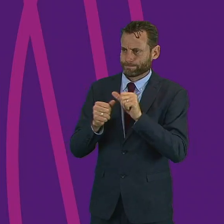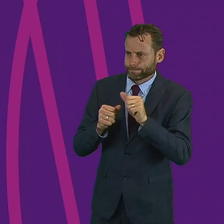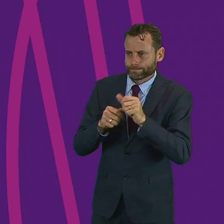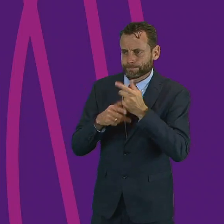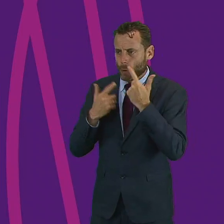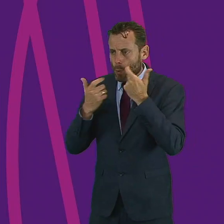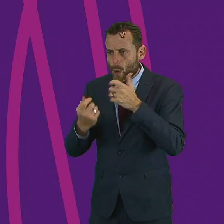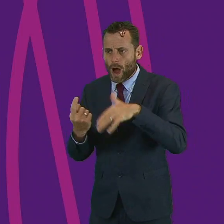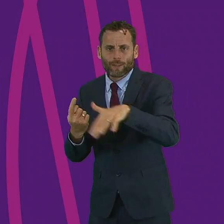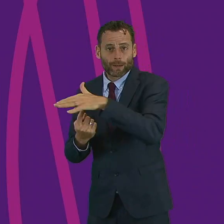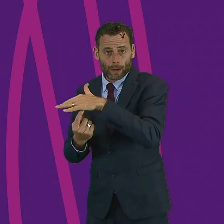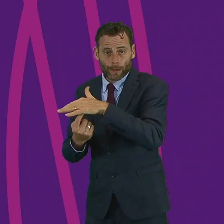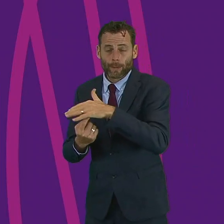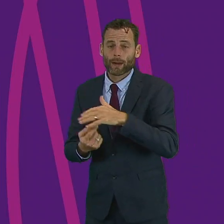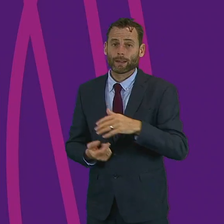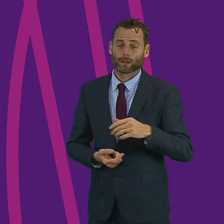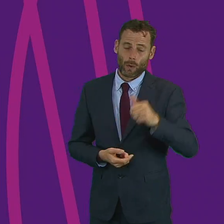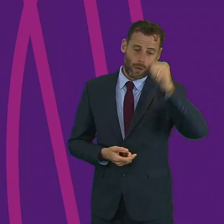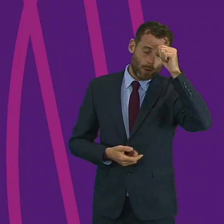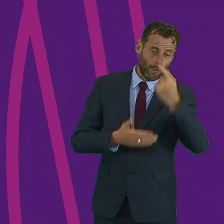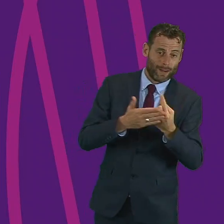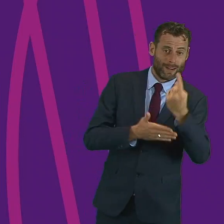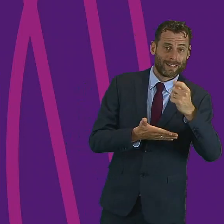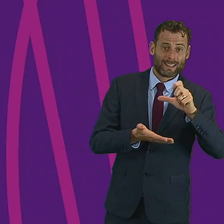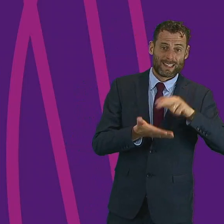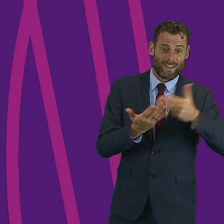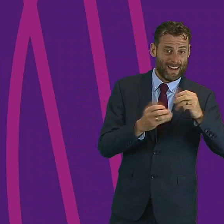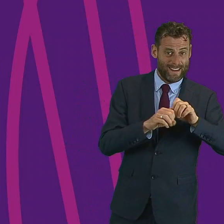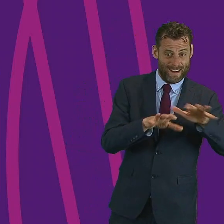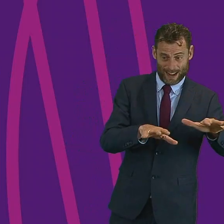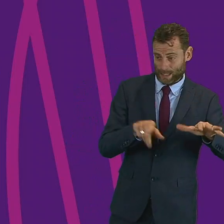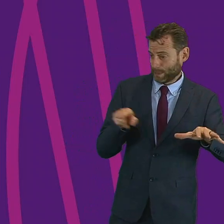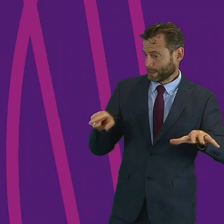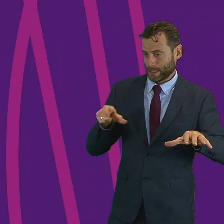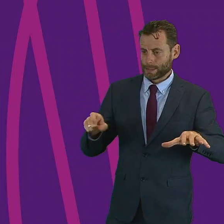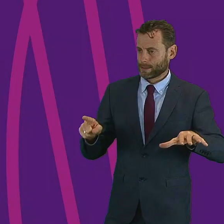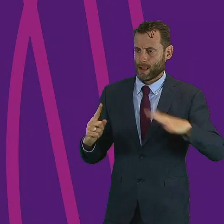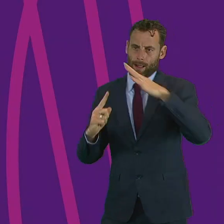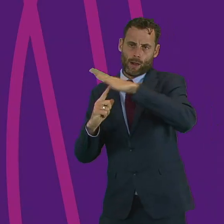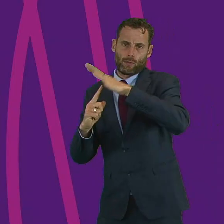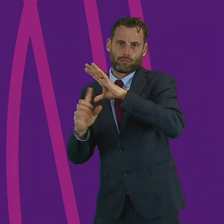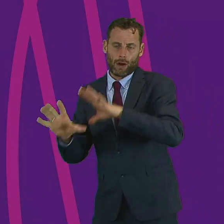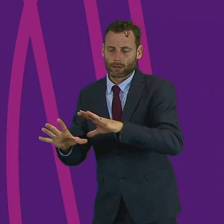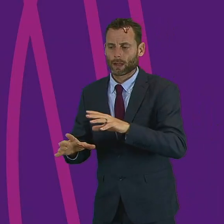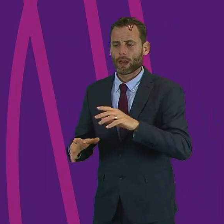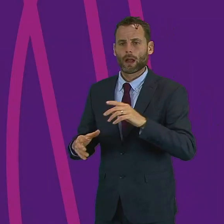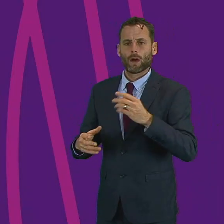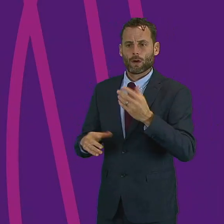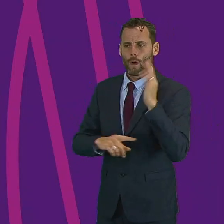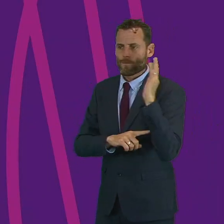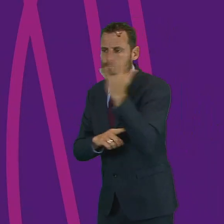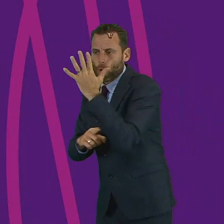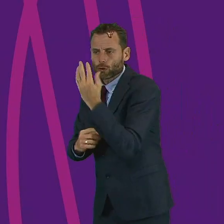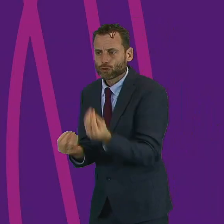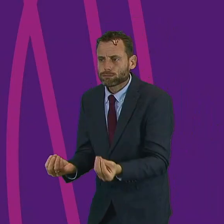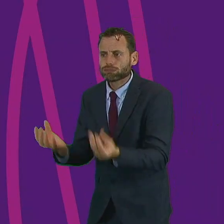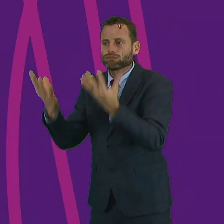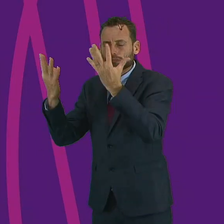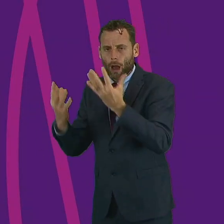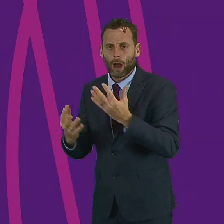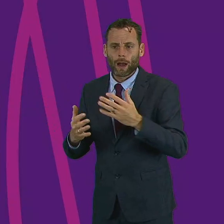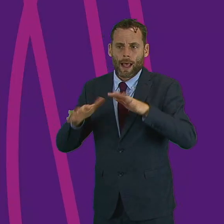so that we have a welfare system that lifts people out of poverty, not drives them deeper into it. Thank you. Mark Ruskell, to be followed